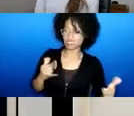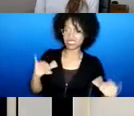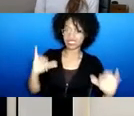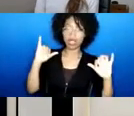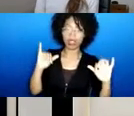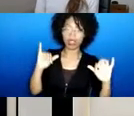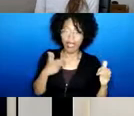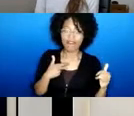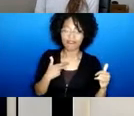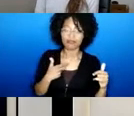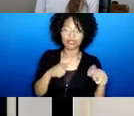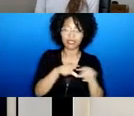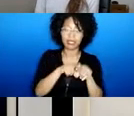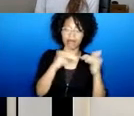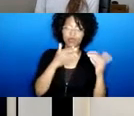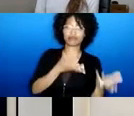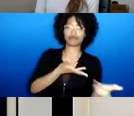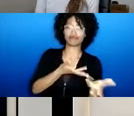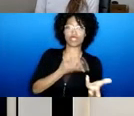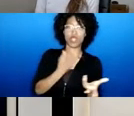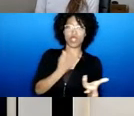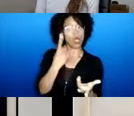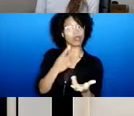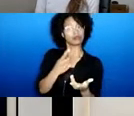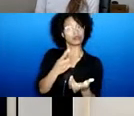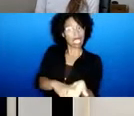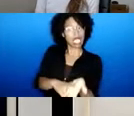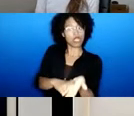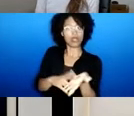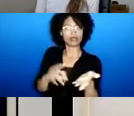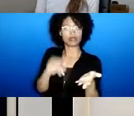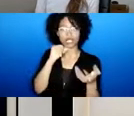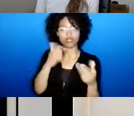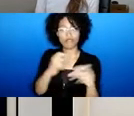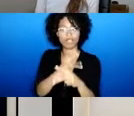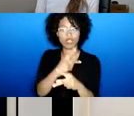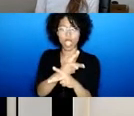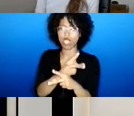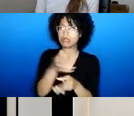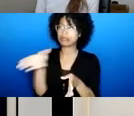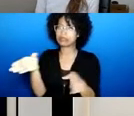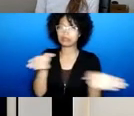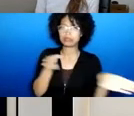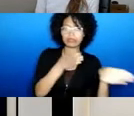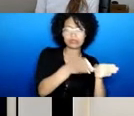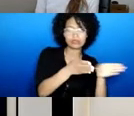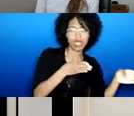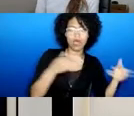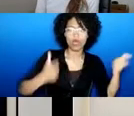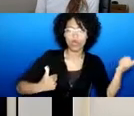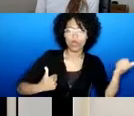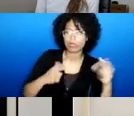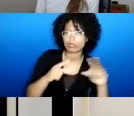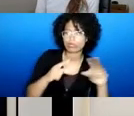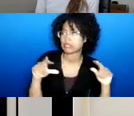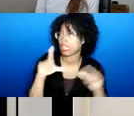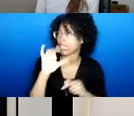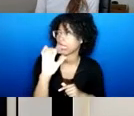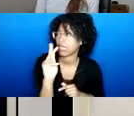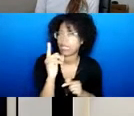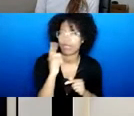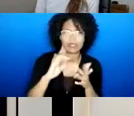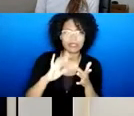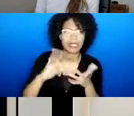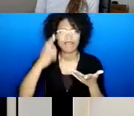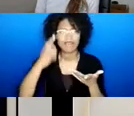with a one password sign on, not trying to figure out which of those URLs you either saved or